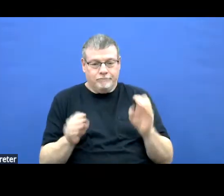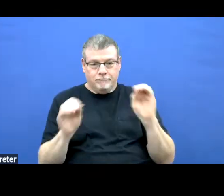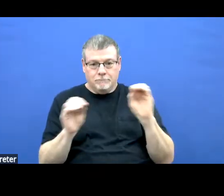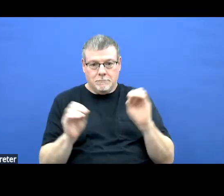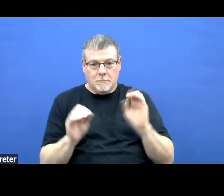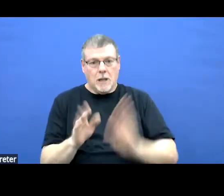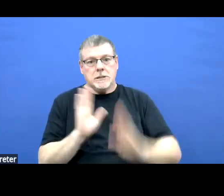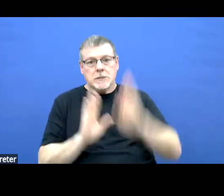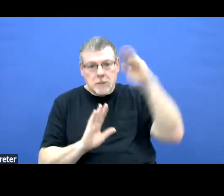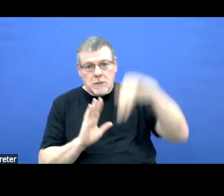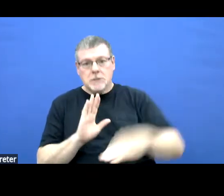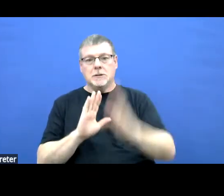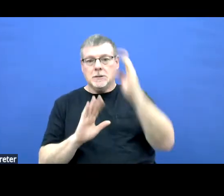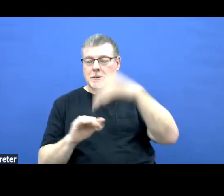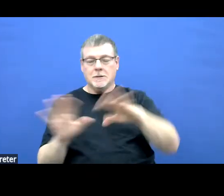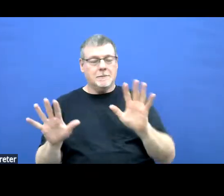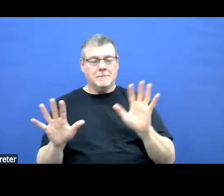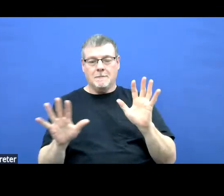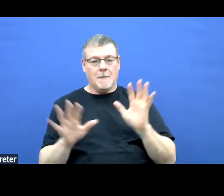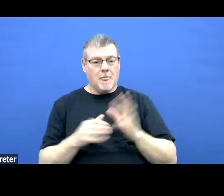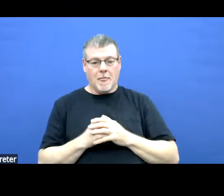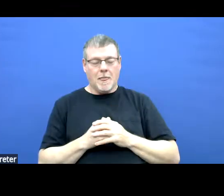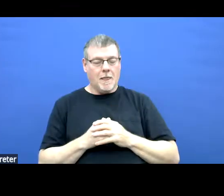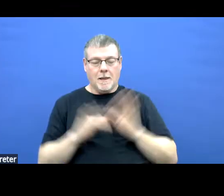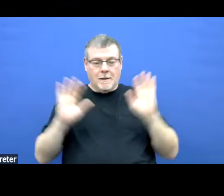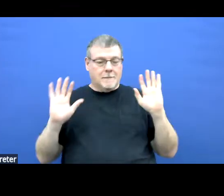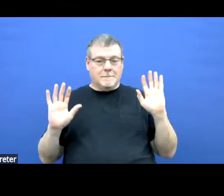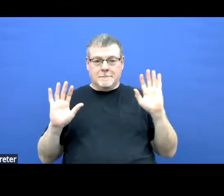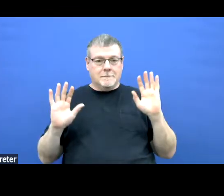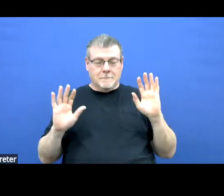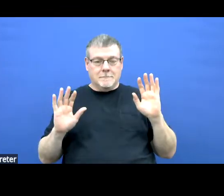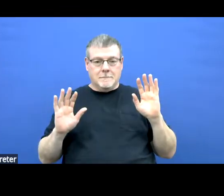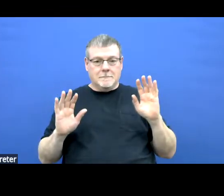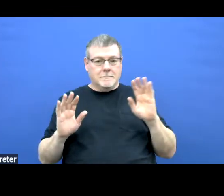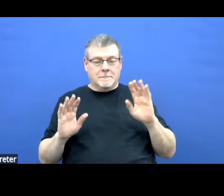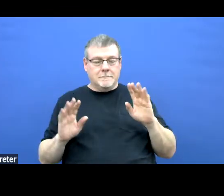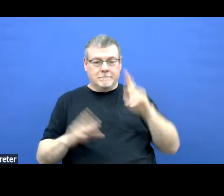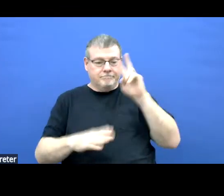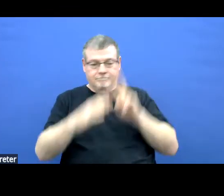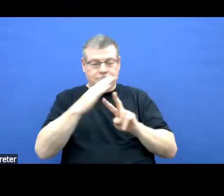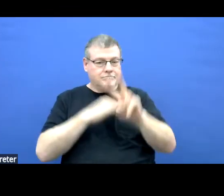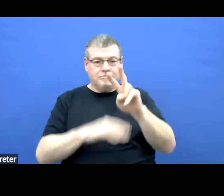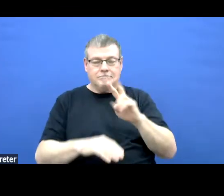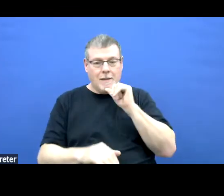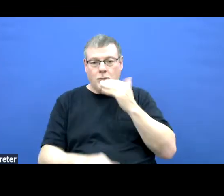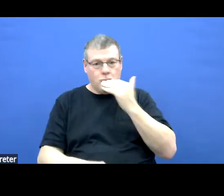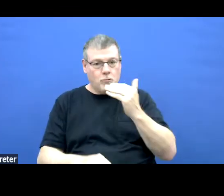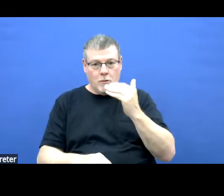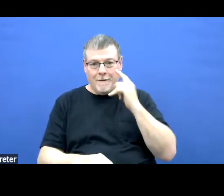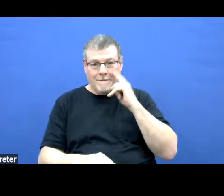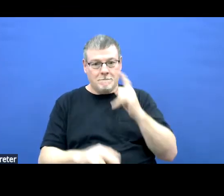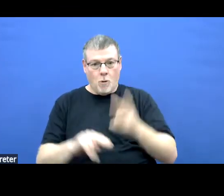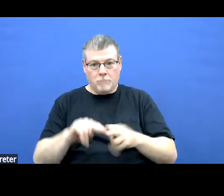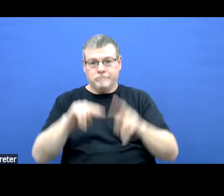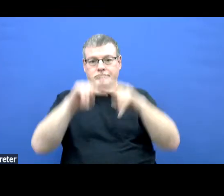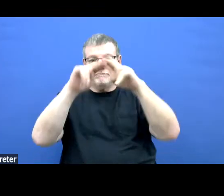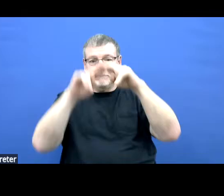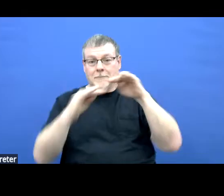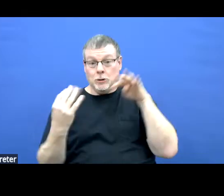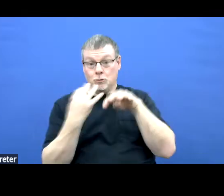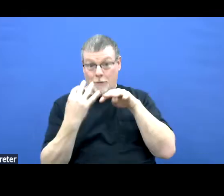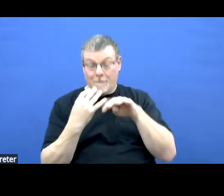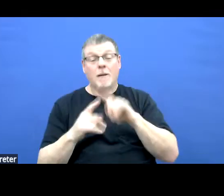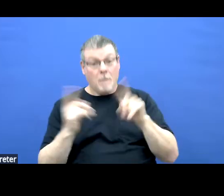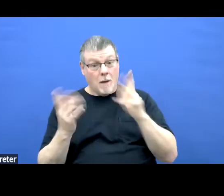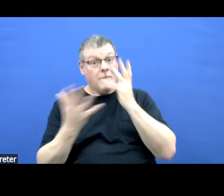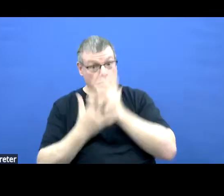massive hills, so really poor sight lines. So it's not a good road for high traffic. Unfortunately, we're seeing